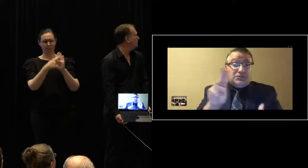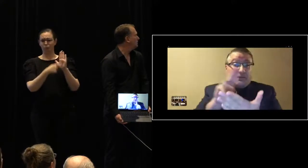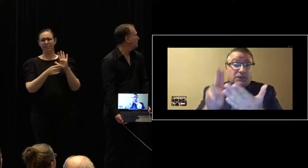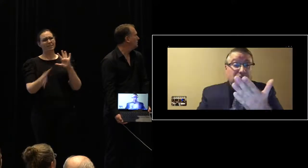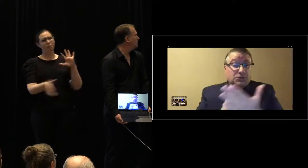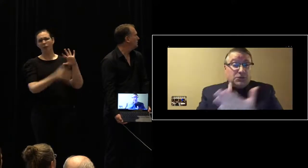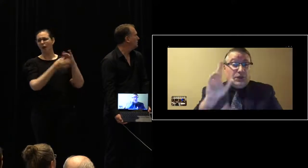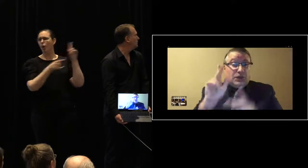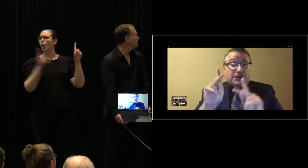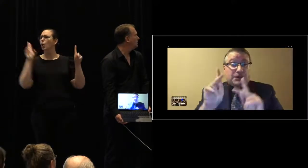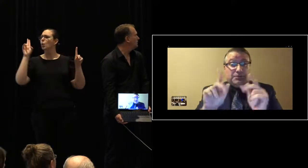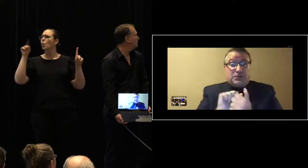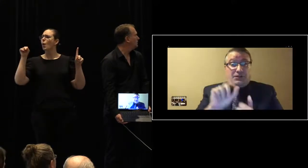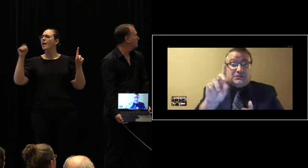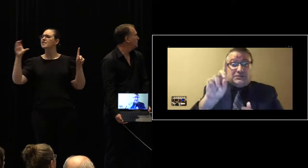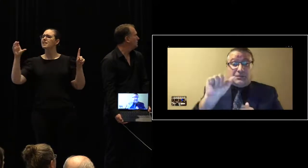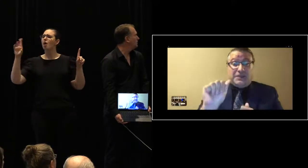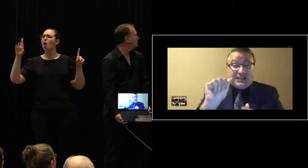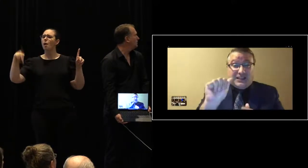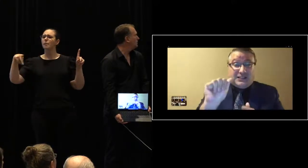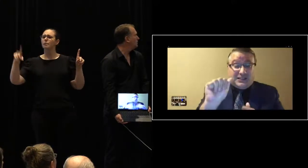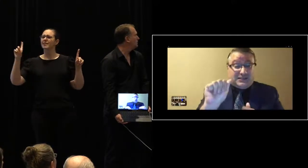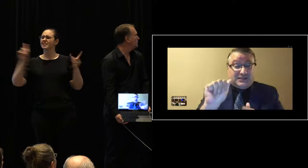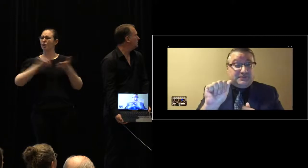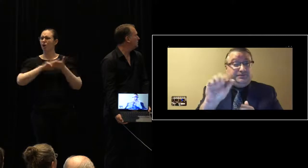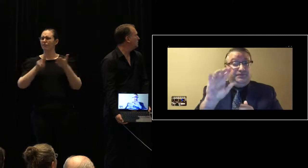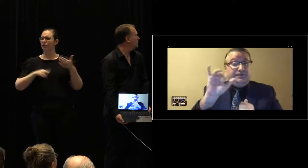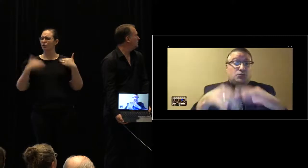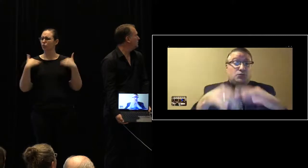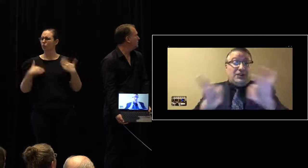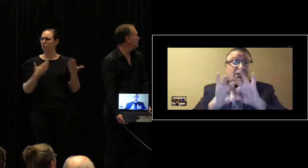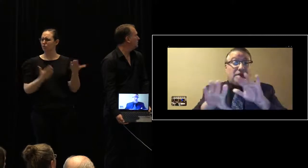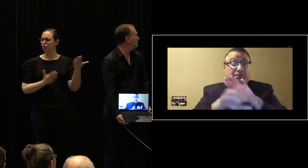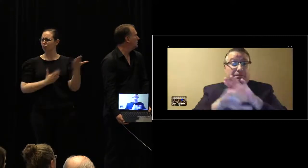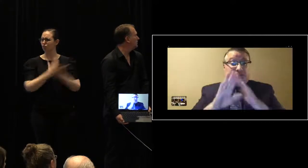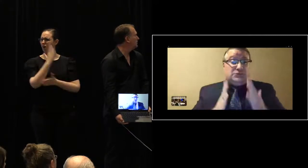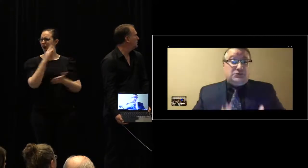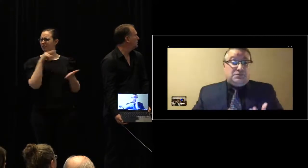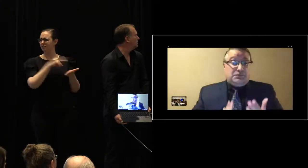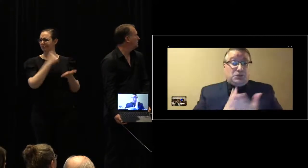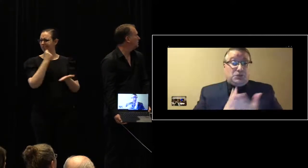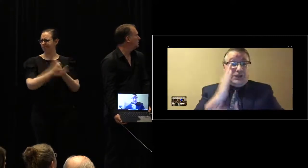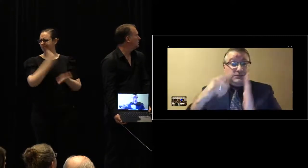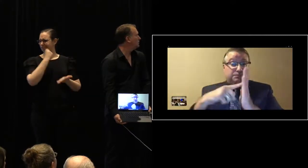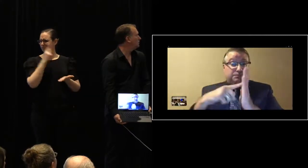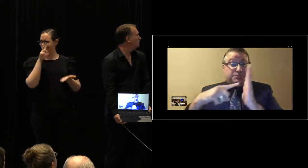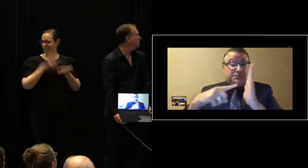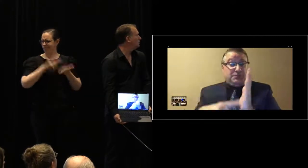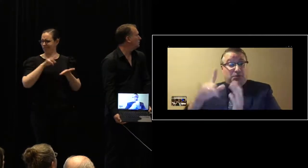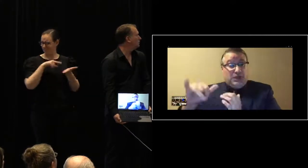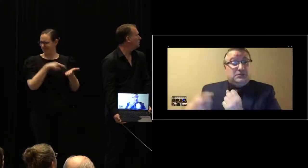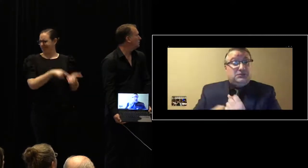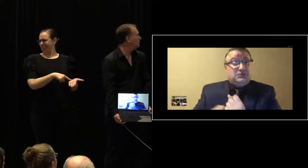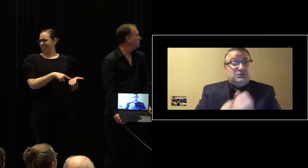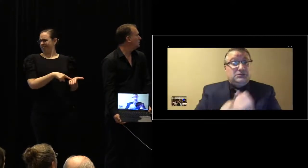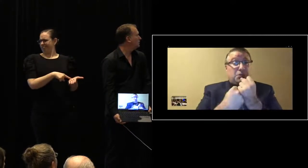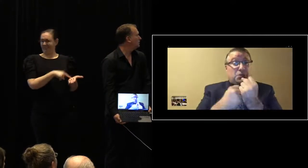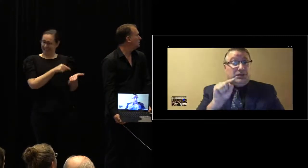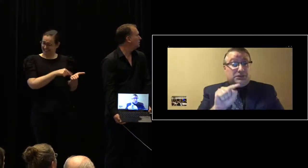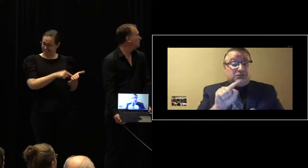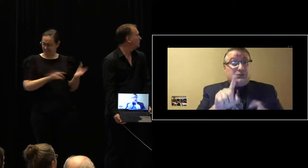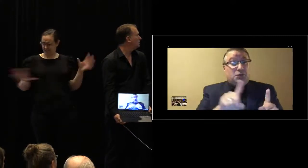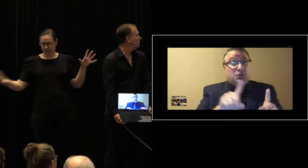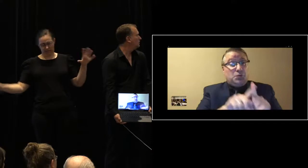be a part of everything. And with the UN Convention on the Rights of People with Disabilities, this is a